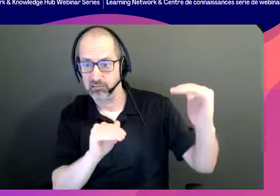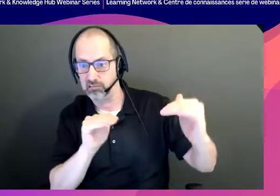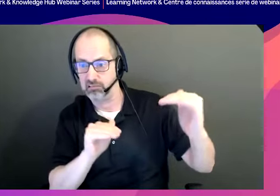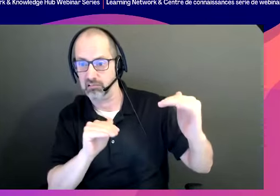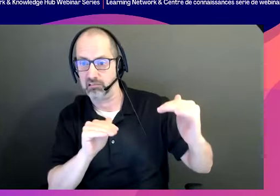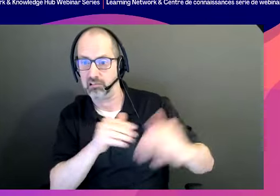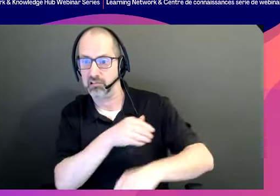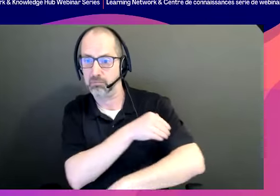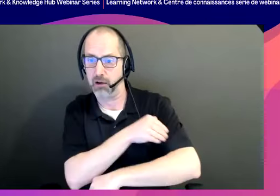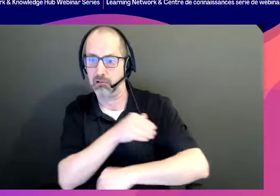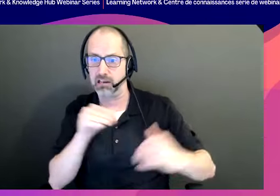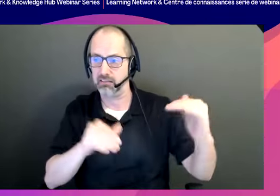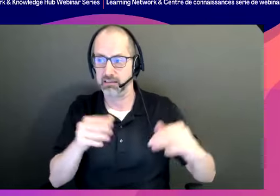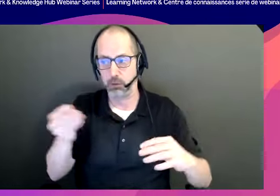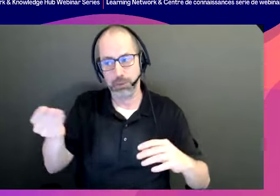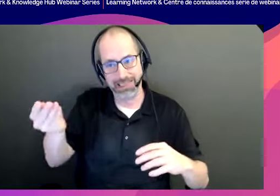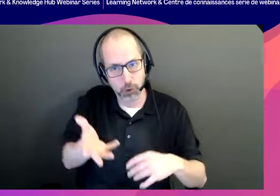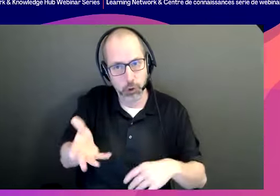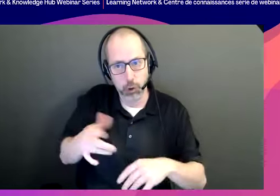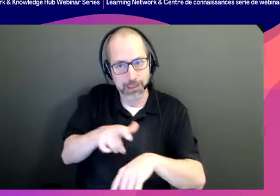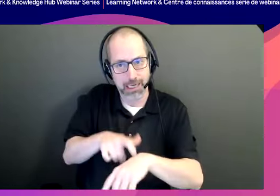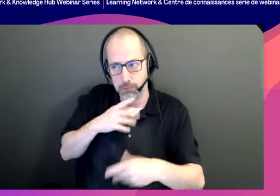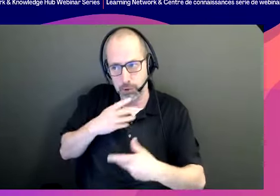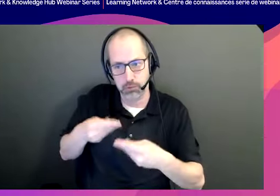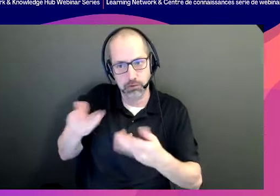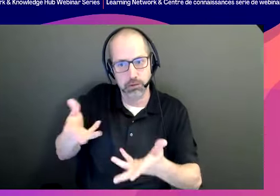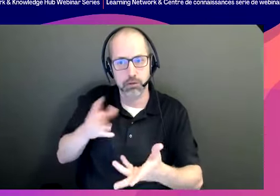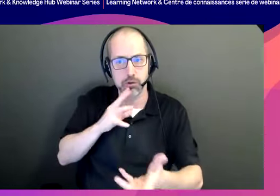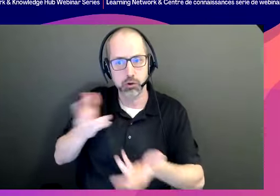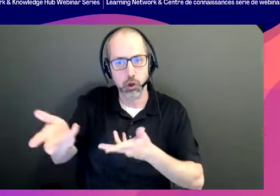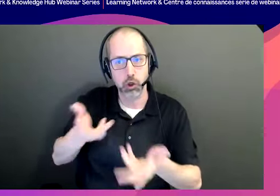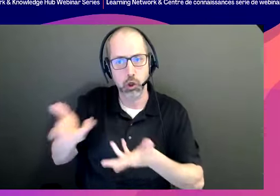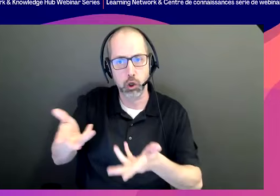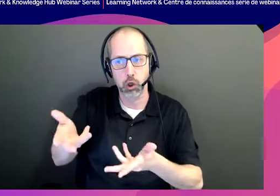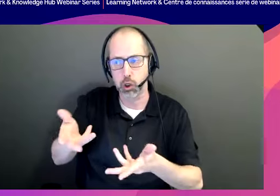and give her a chance to talk and describe what she's feeling.